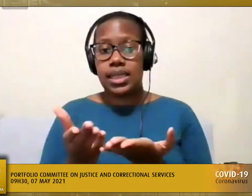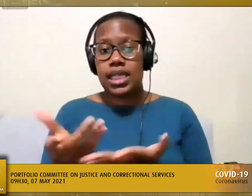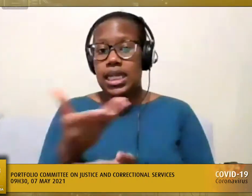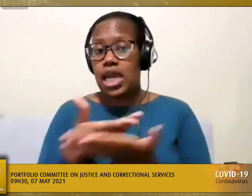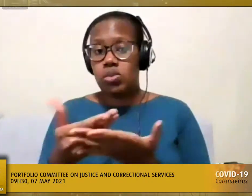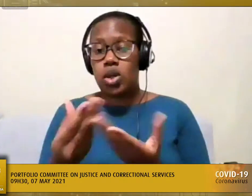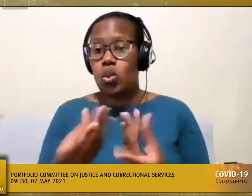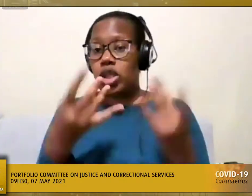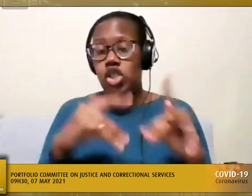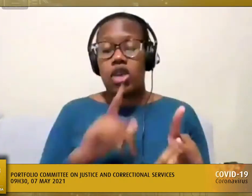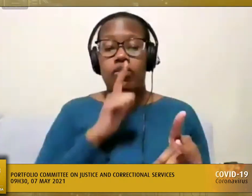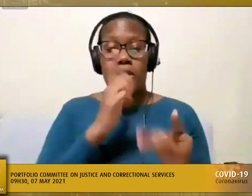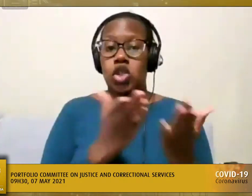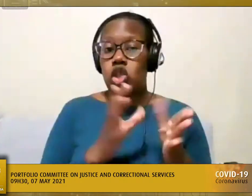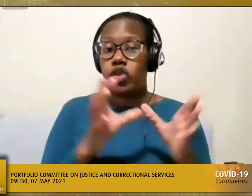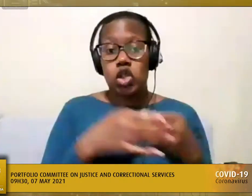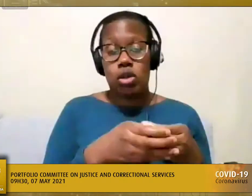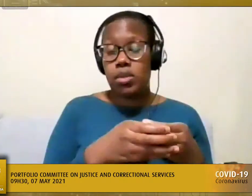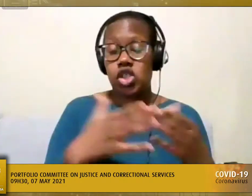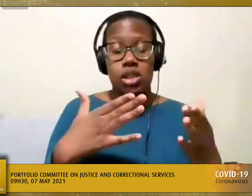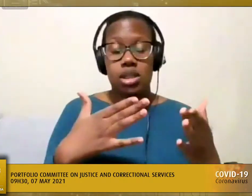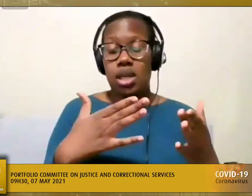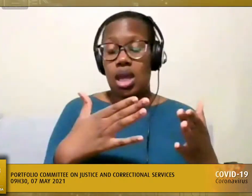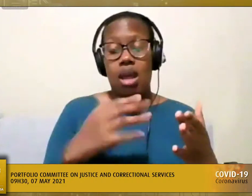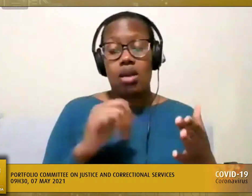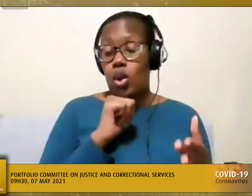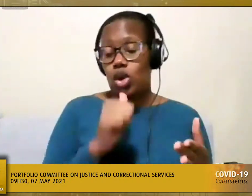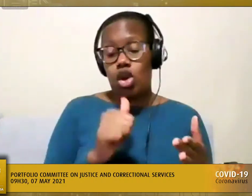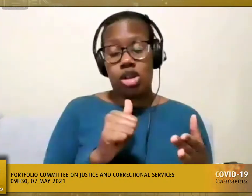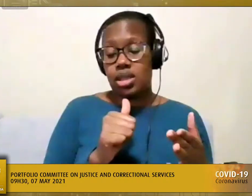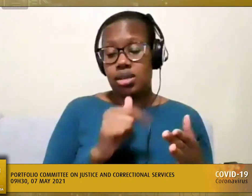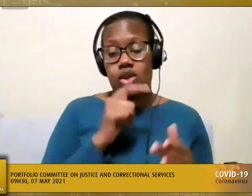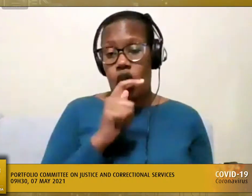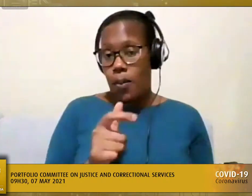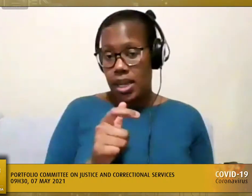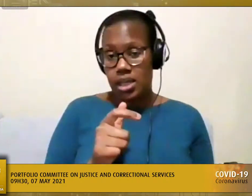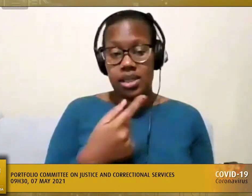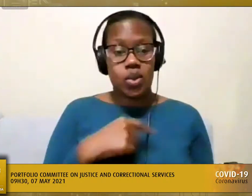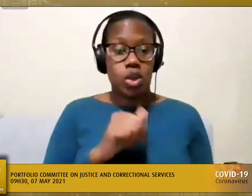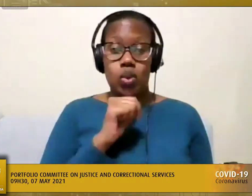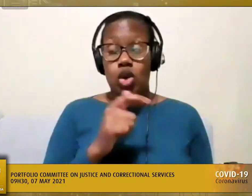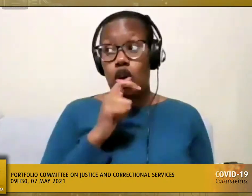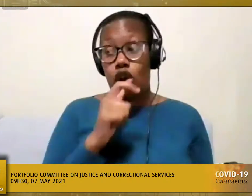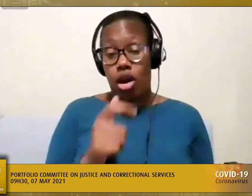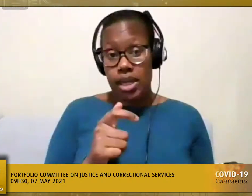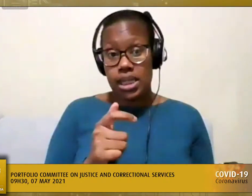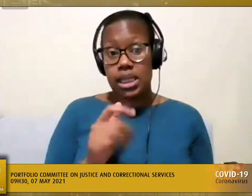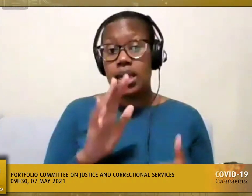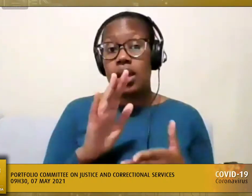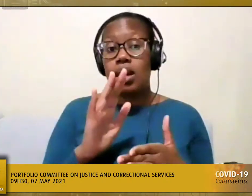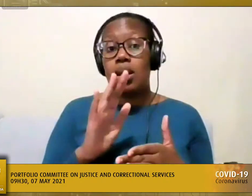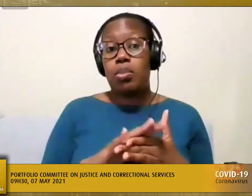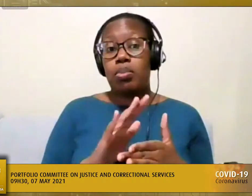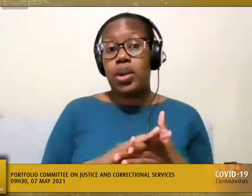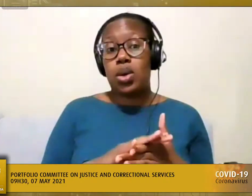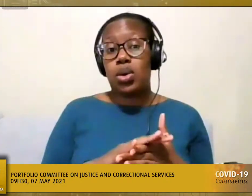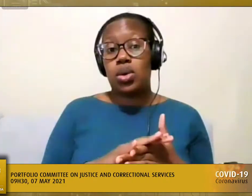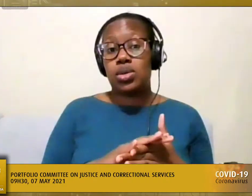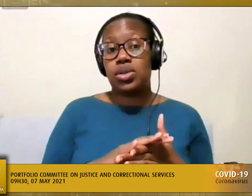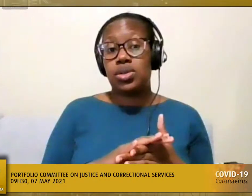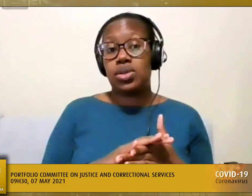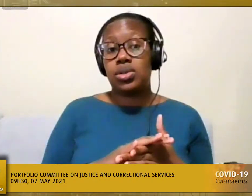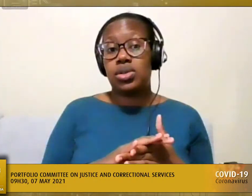chairperson of public service and administration we would not comment because it's a it's now